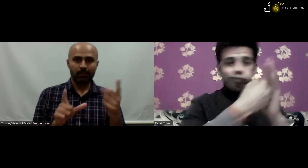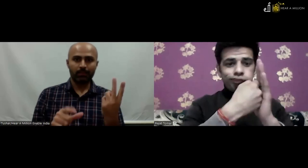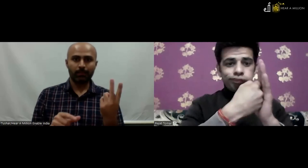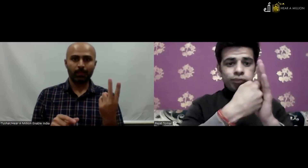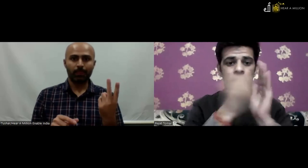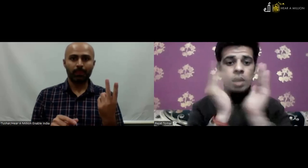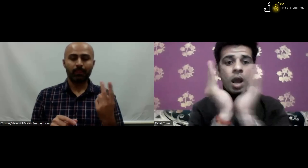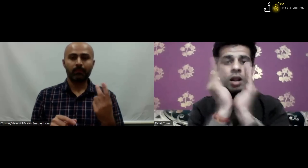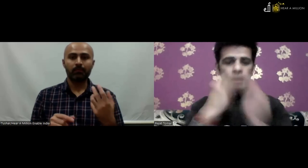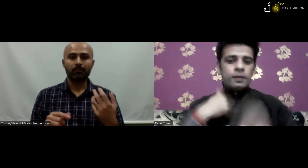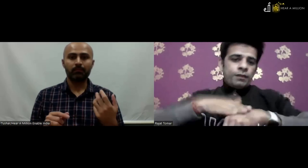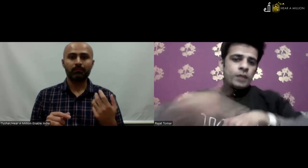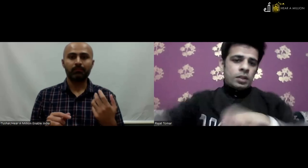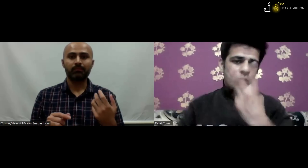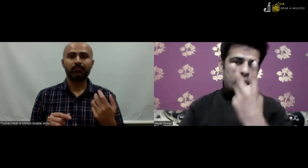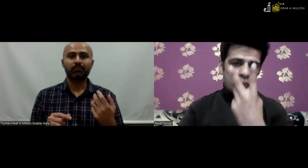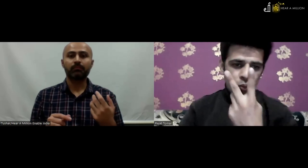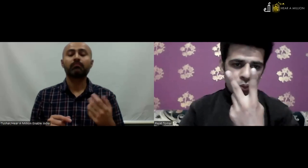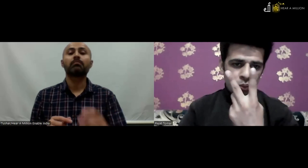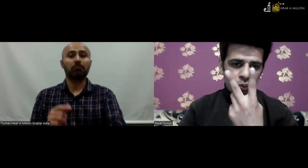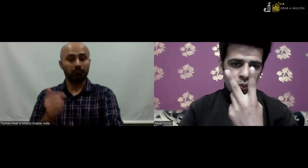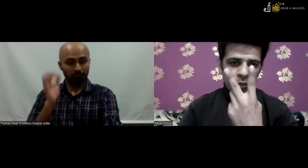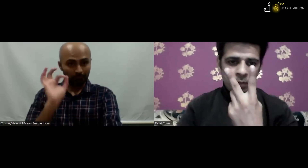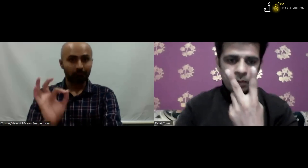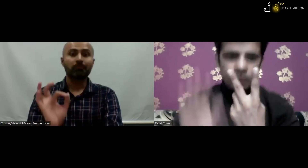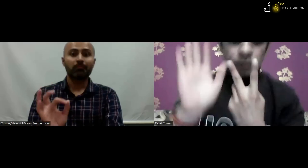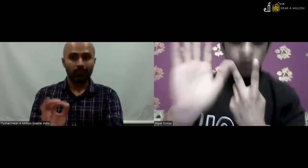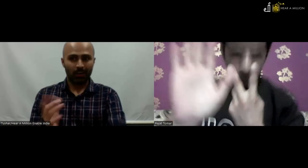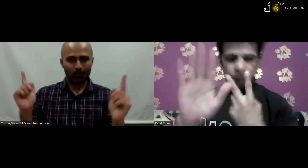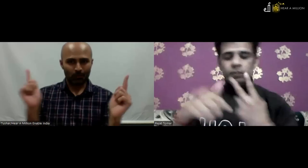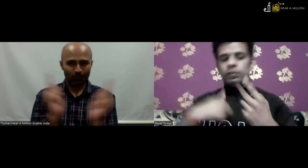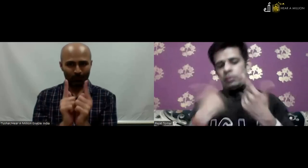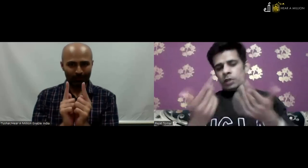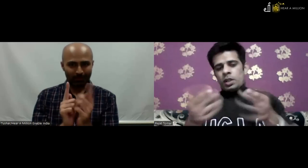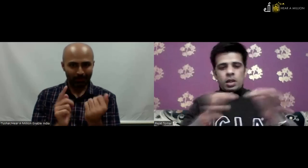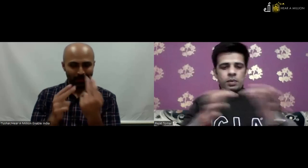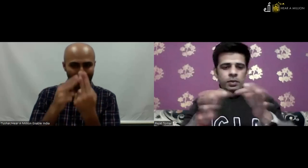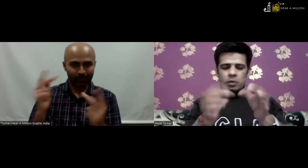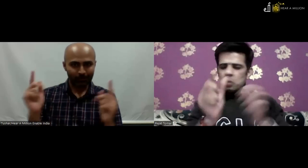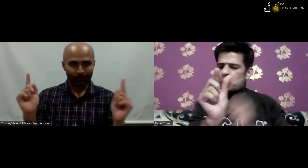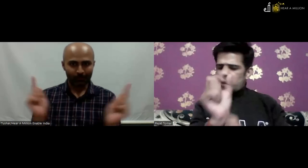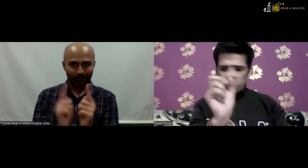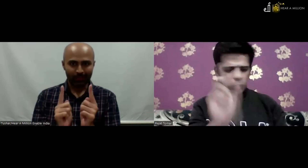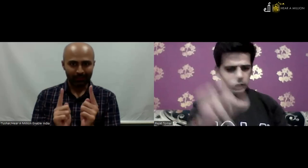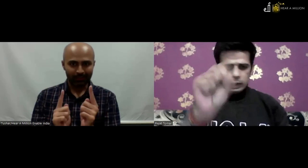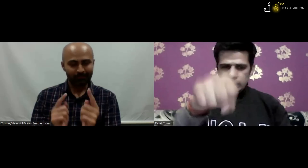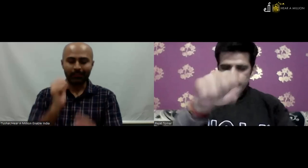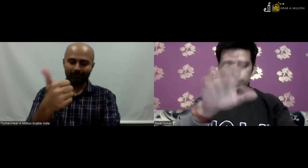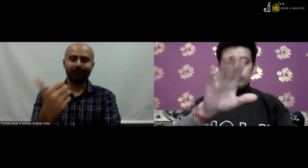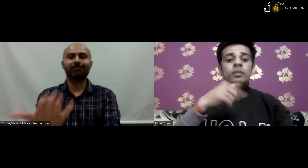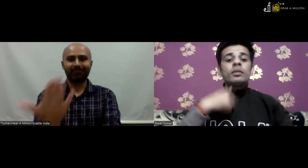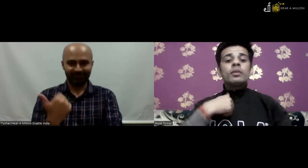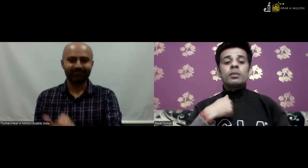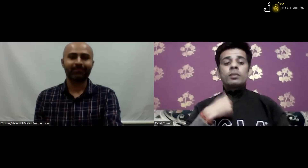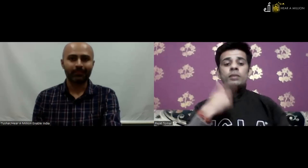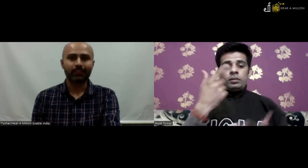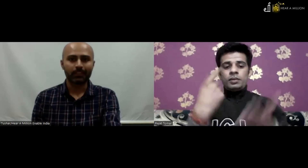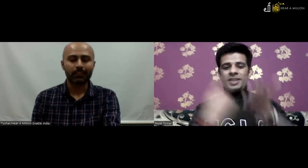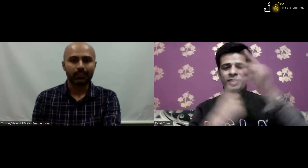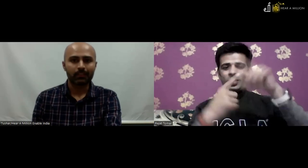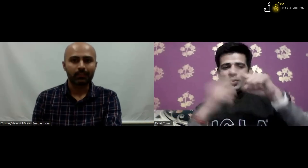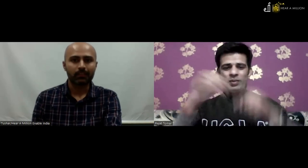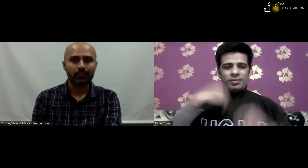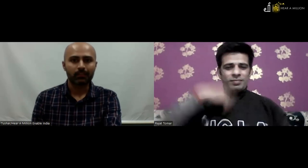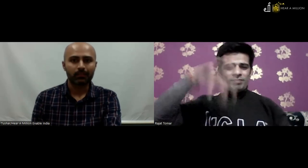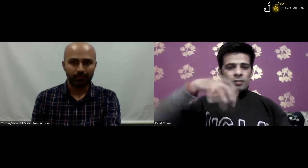have got. I have got the LMV, and also I've got the insurance also. If you can explain in short,